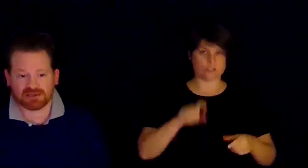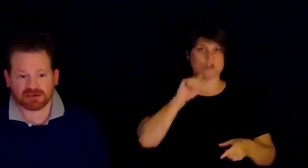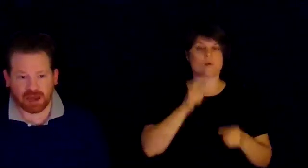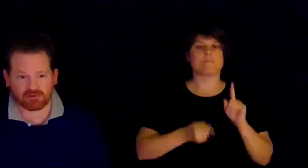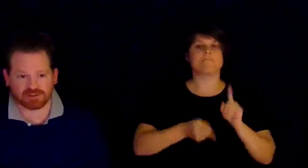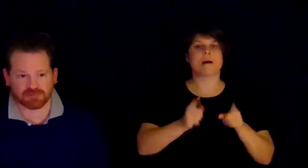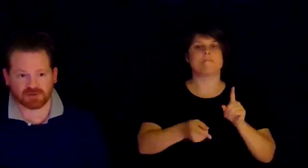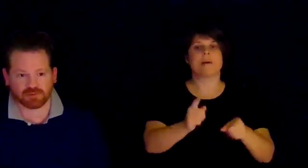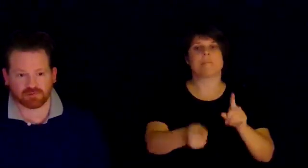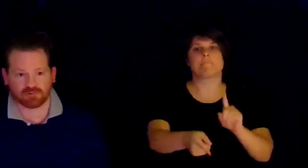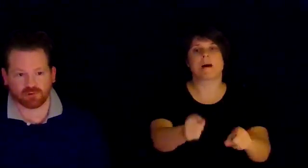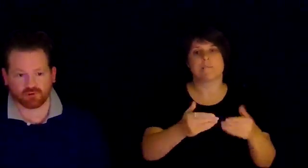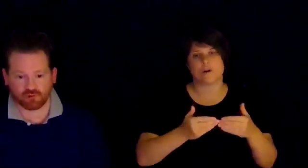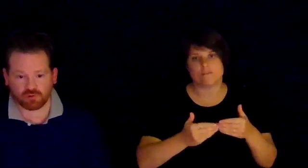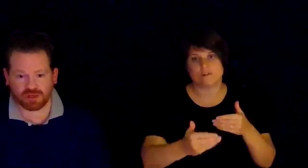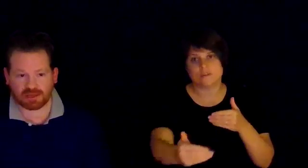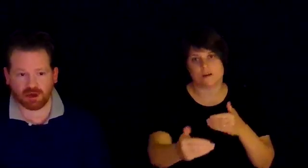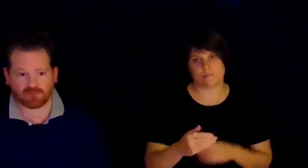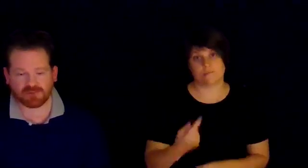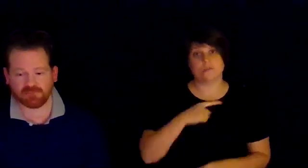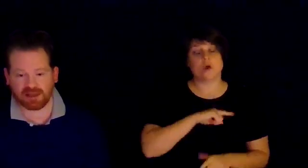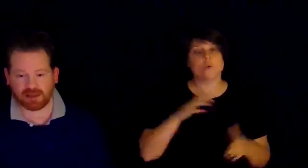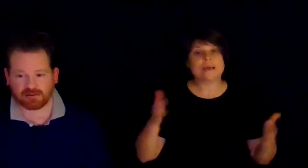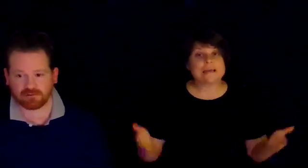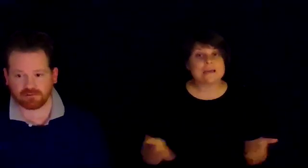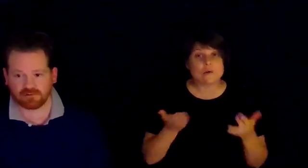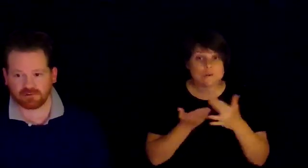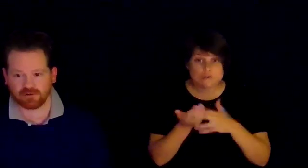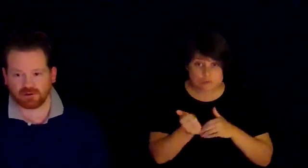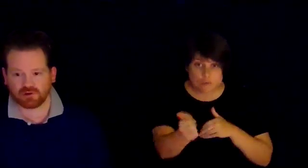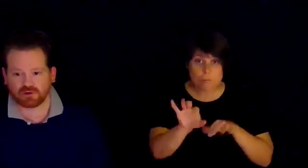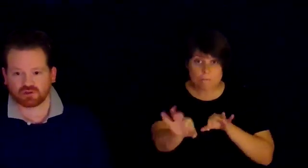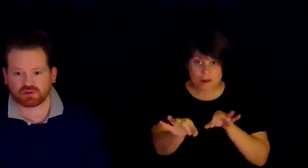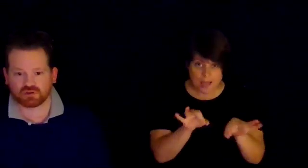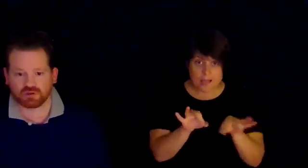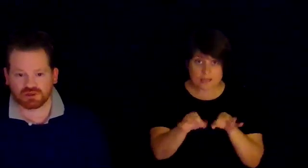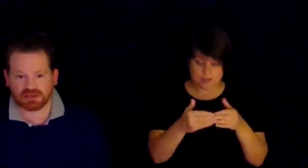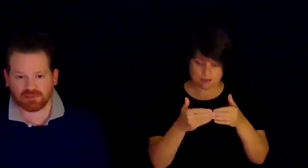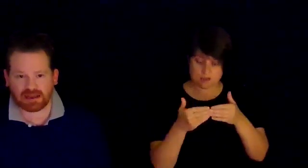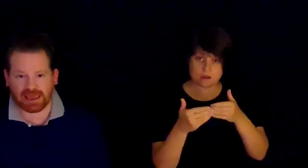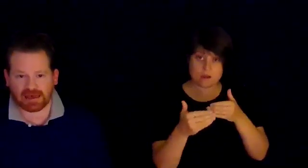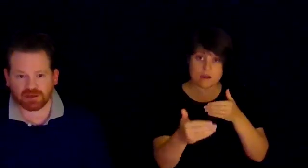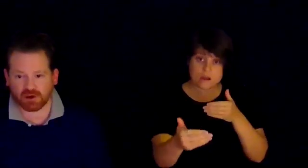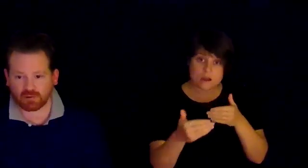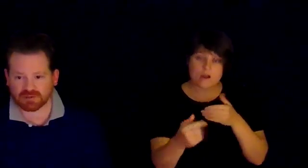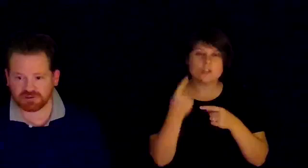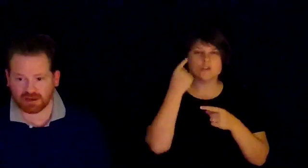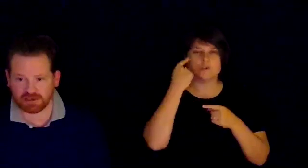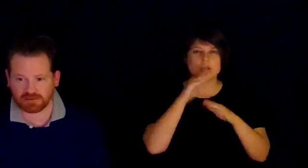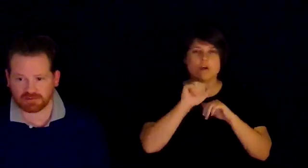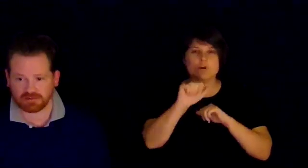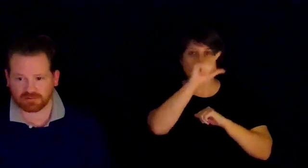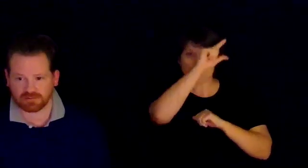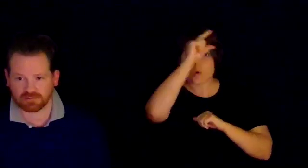We really encourage people through their life of their plan to think about how their goals